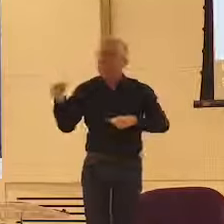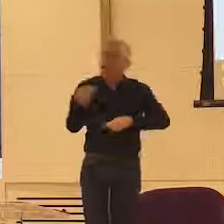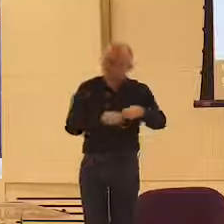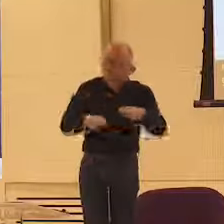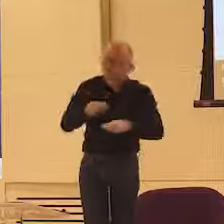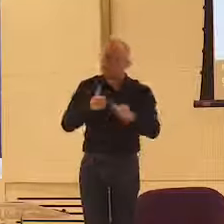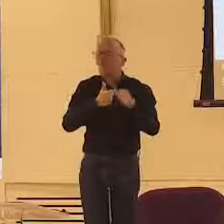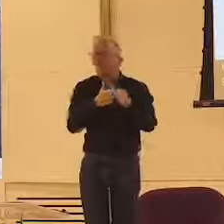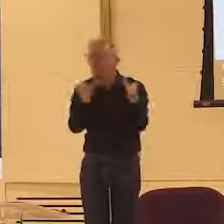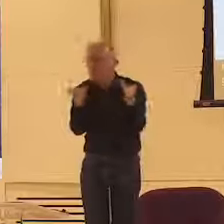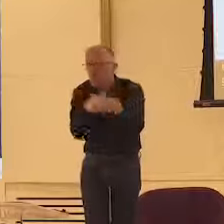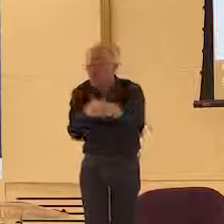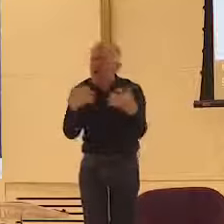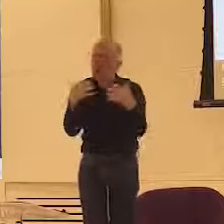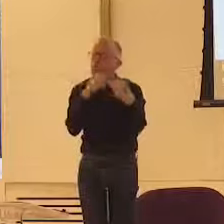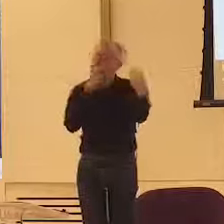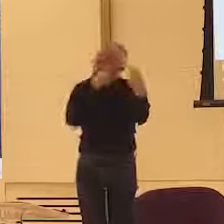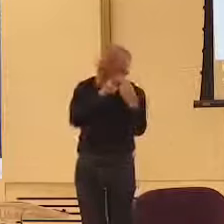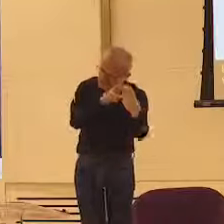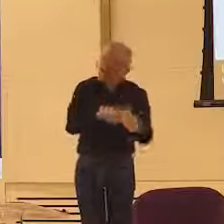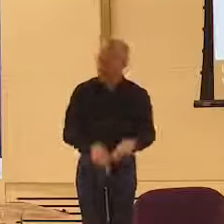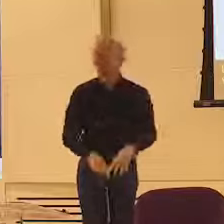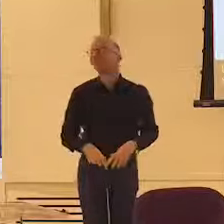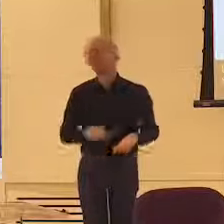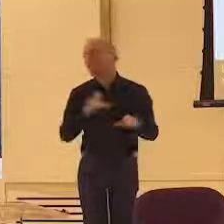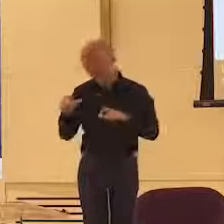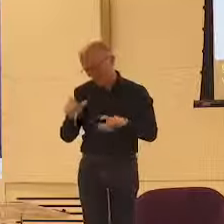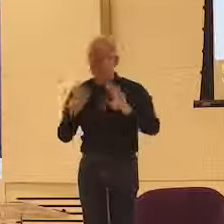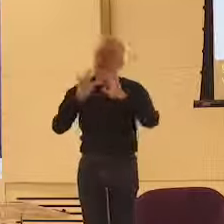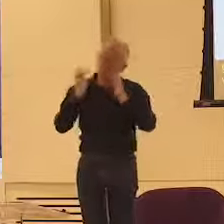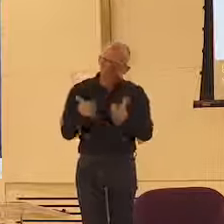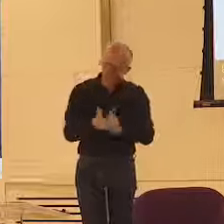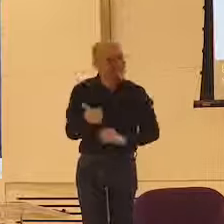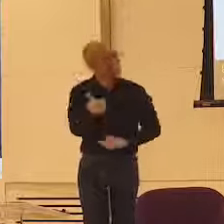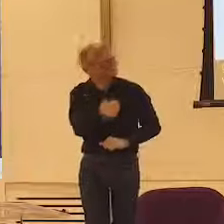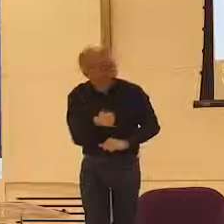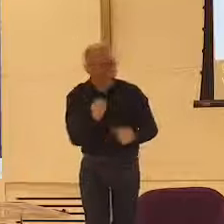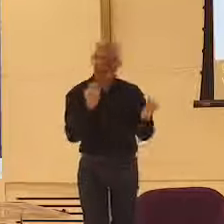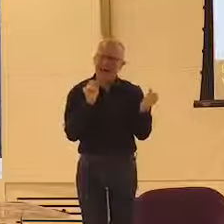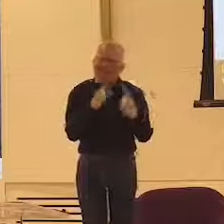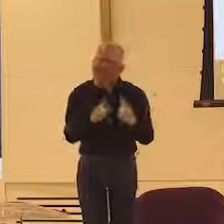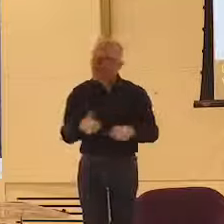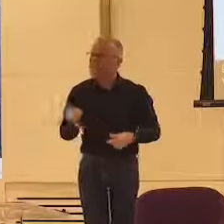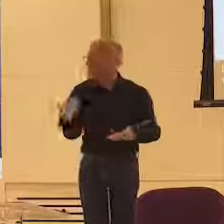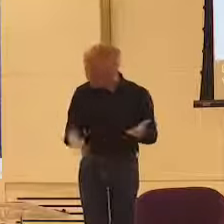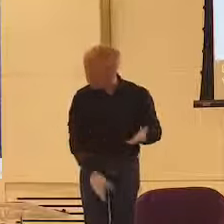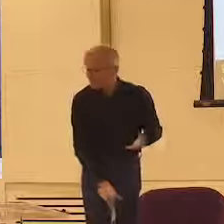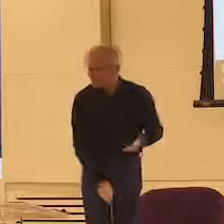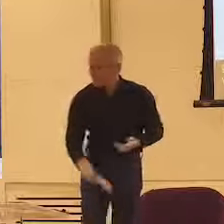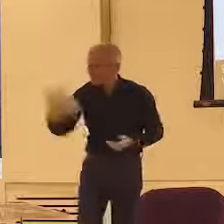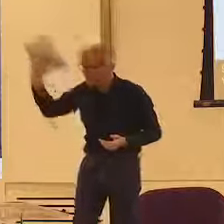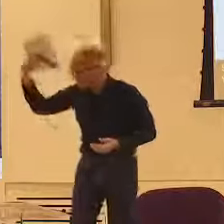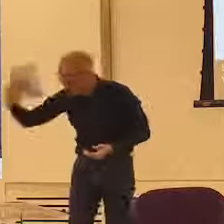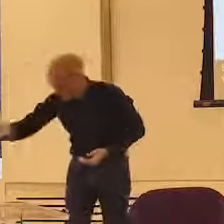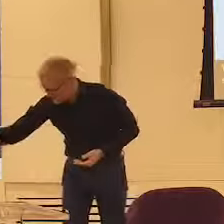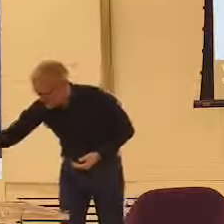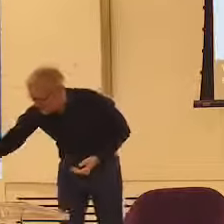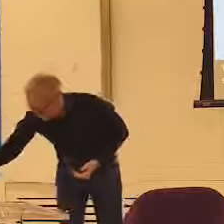Again, we see list of name of the support team and how to contact them. And again, we get a telephone